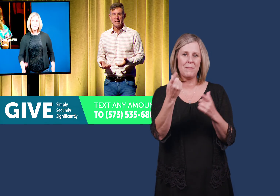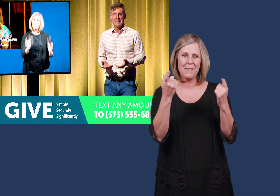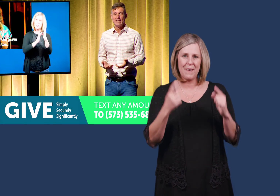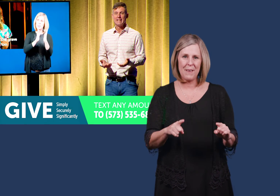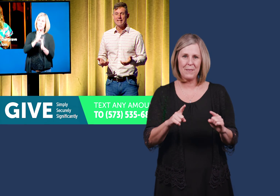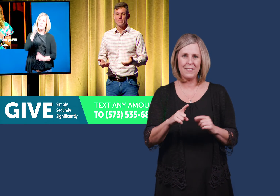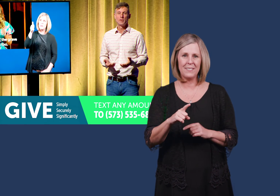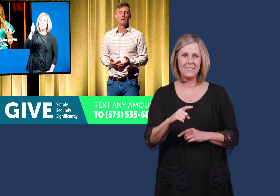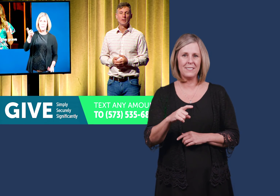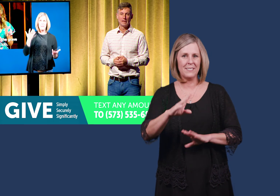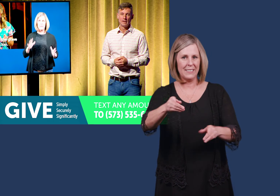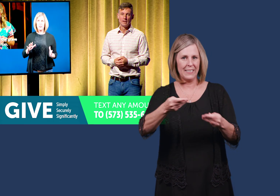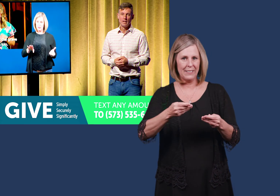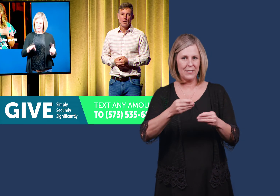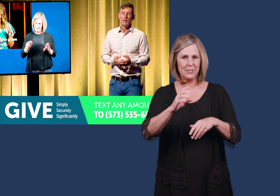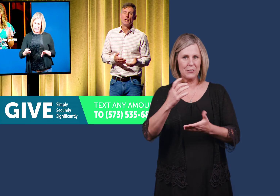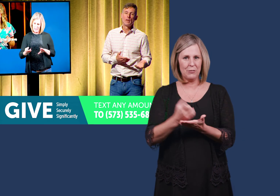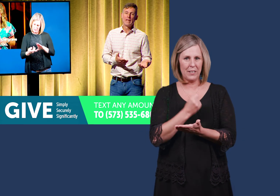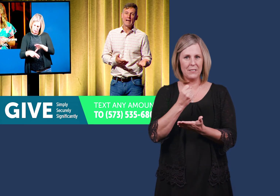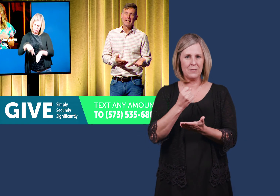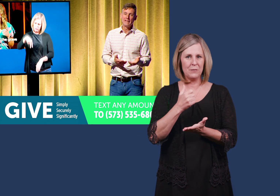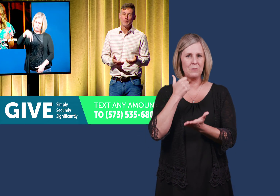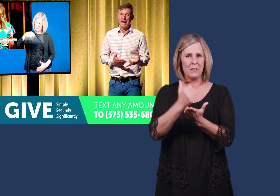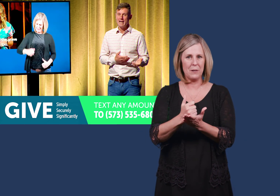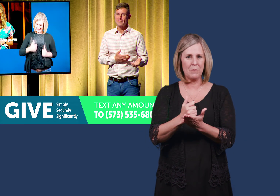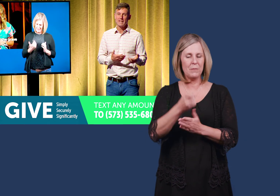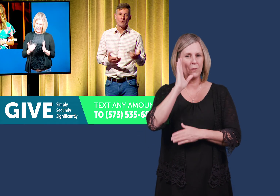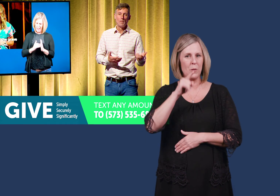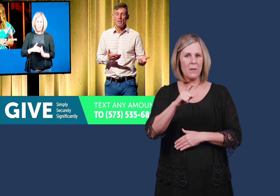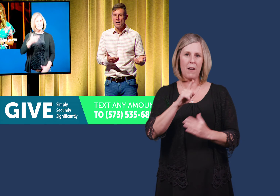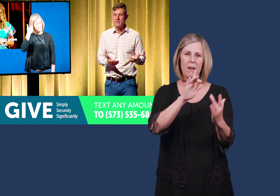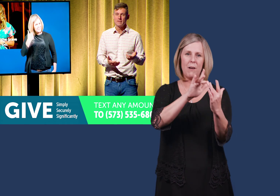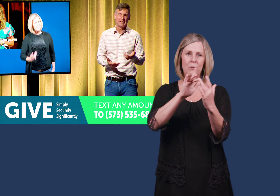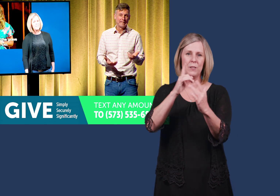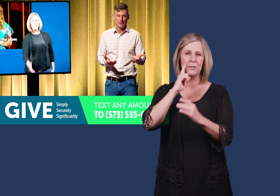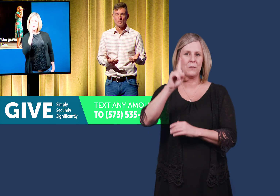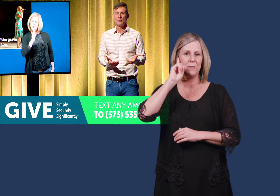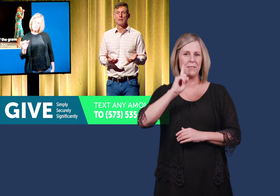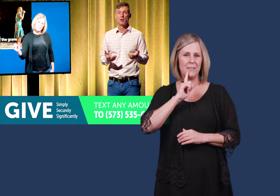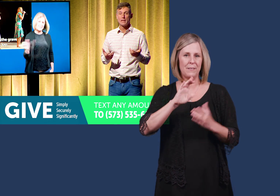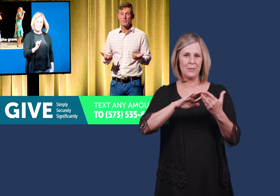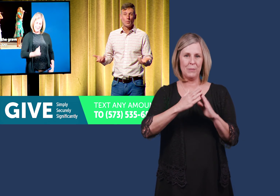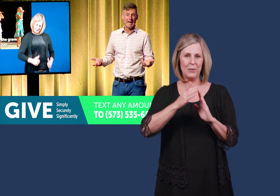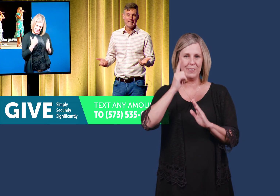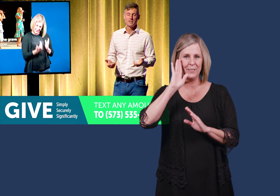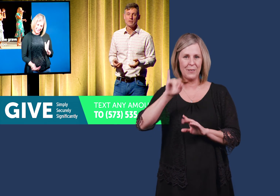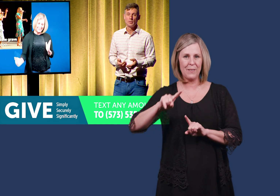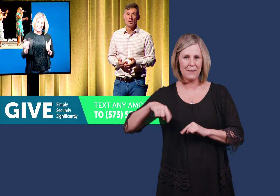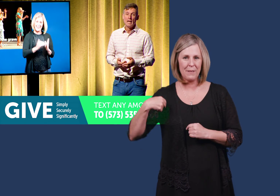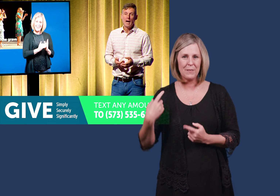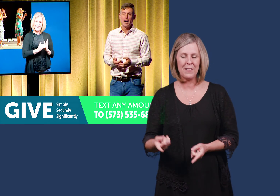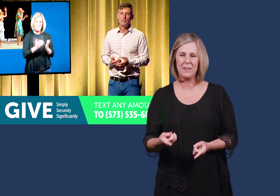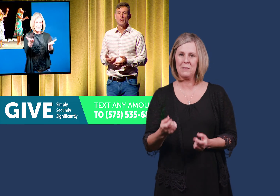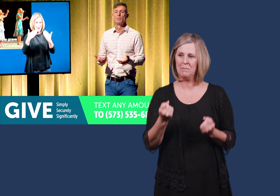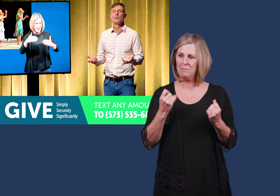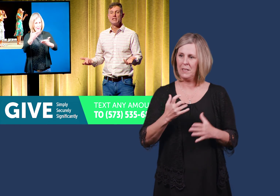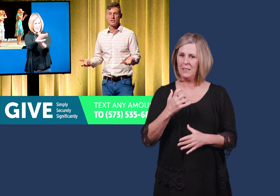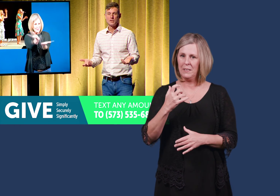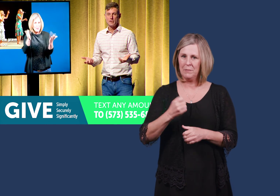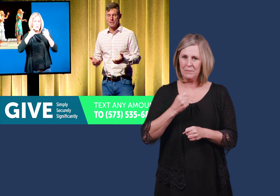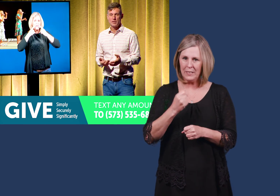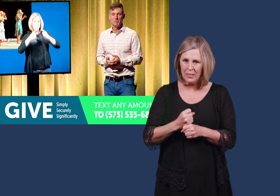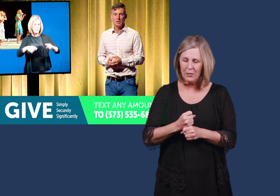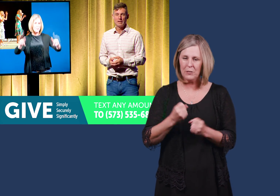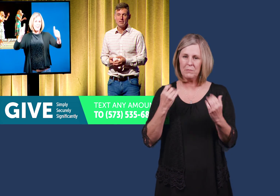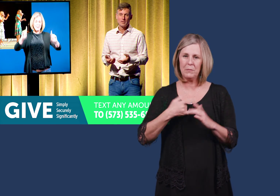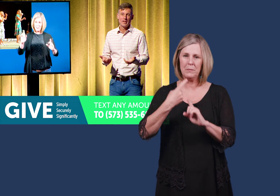outreach in the deaf community. You know that in the past several months, a year, we've been looking for ways to build bridges